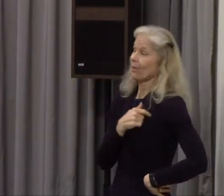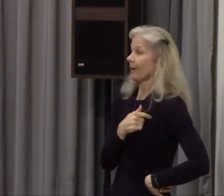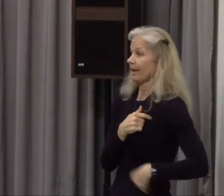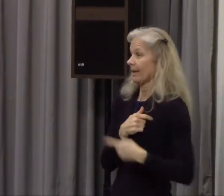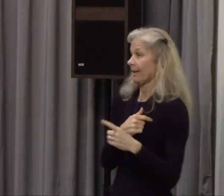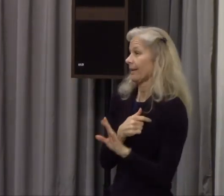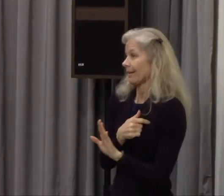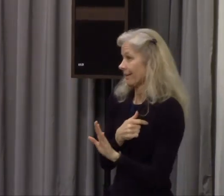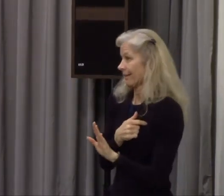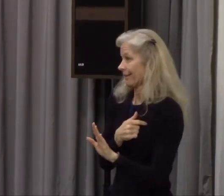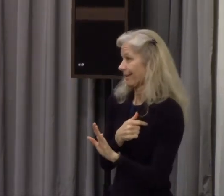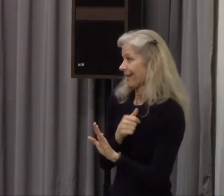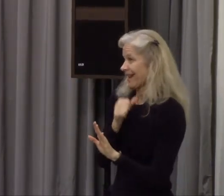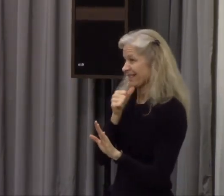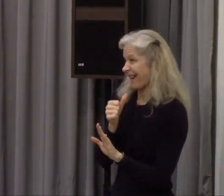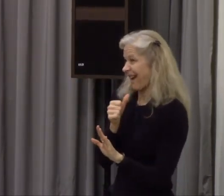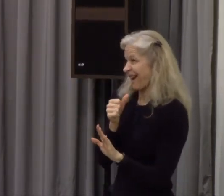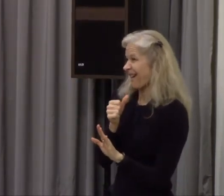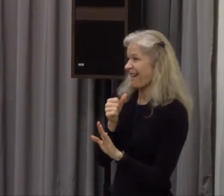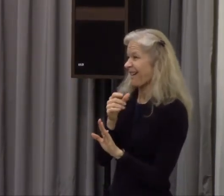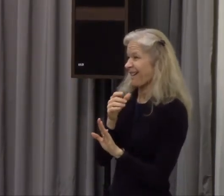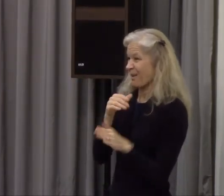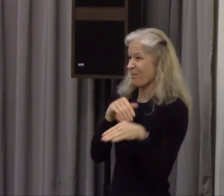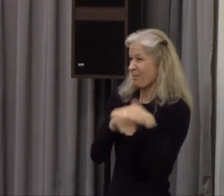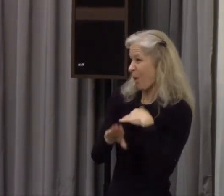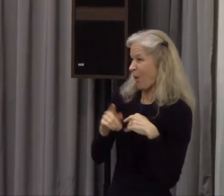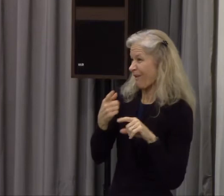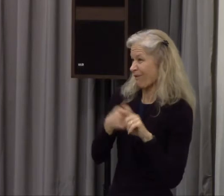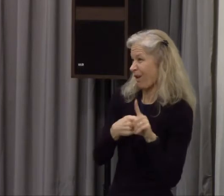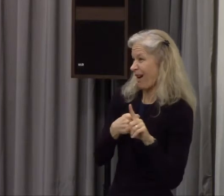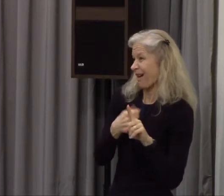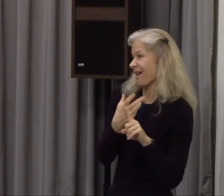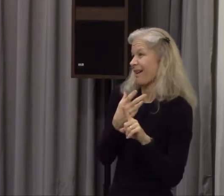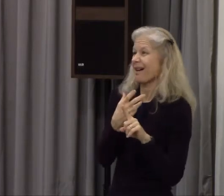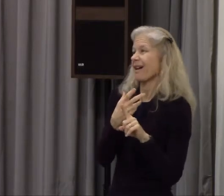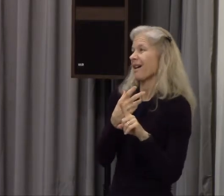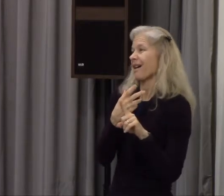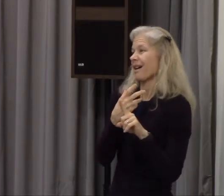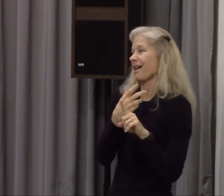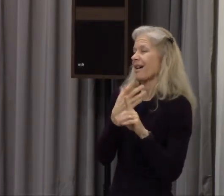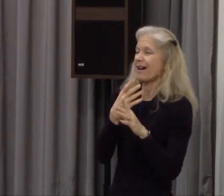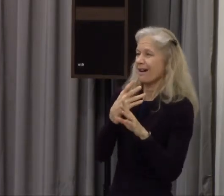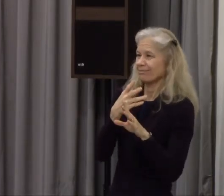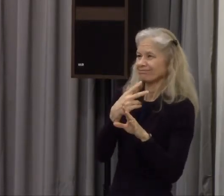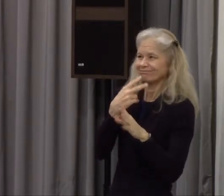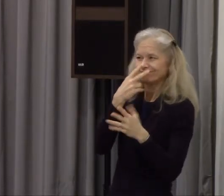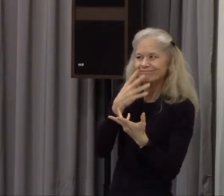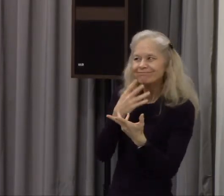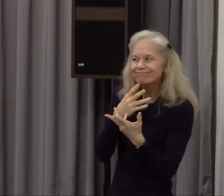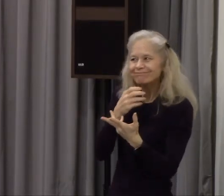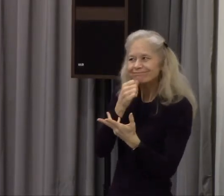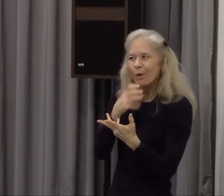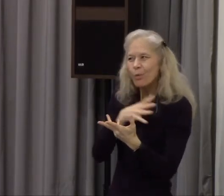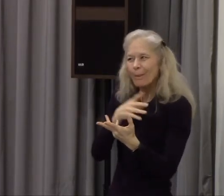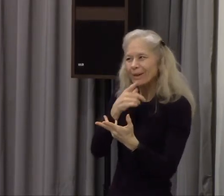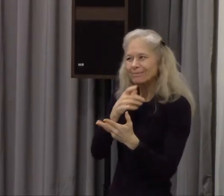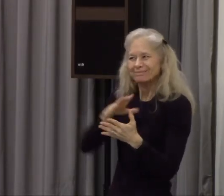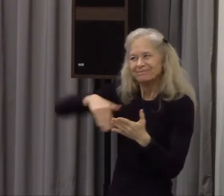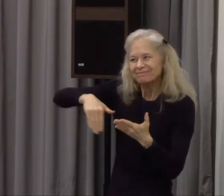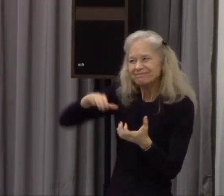By who knows who, they thought. Who knows what, but anyway. But he wasn't, but she was a miraculous conception.